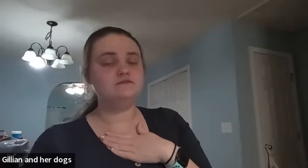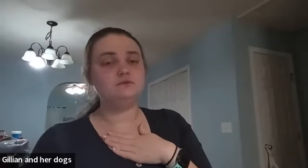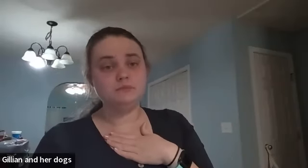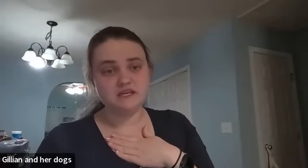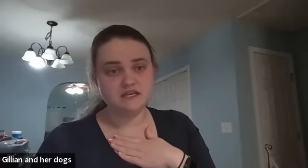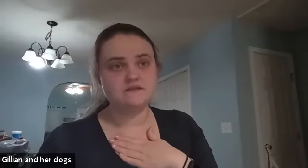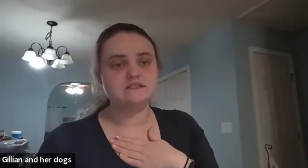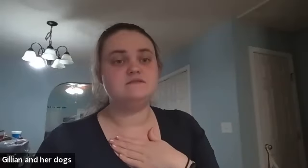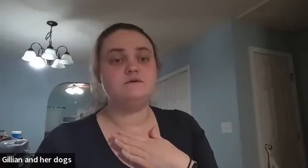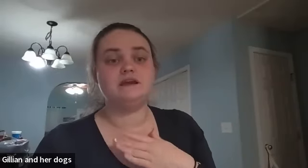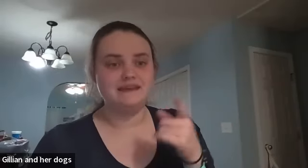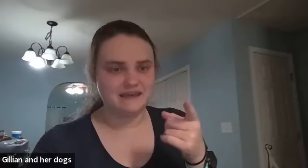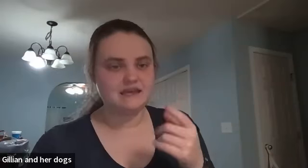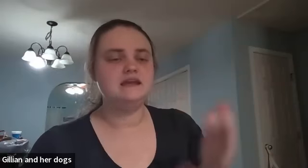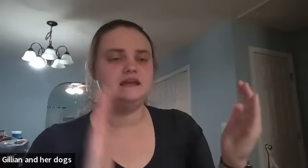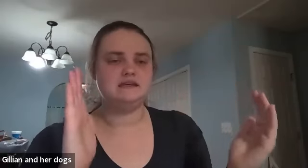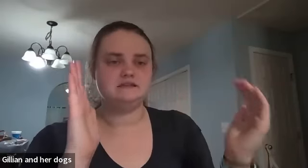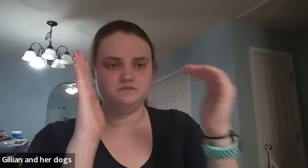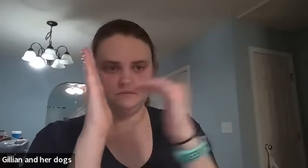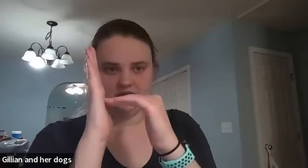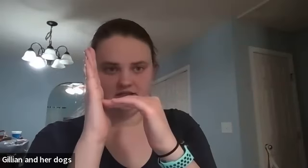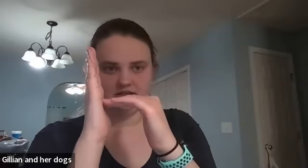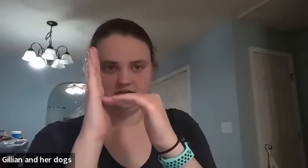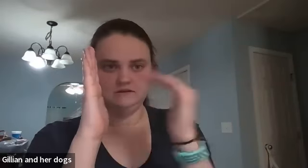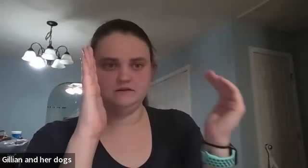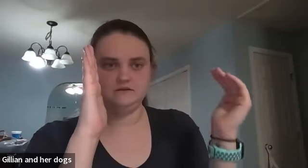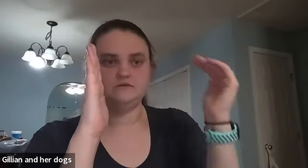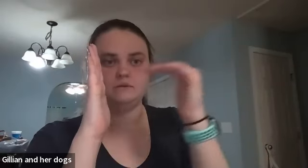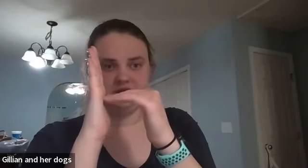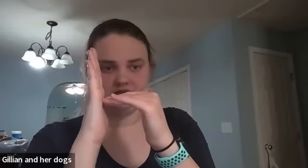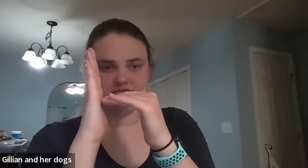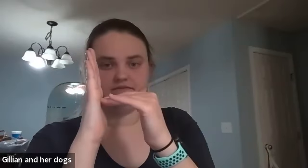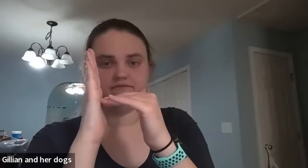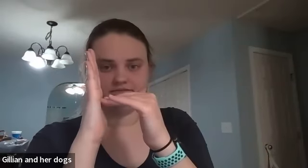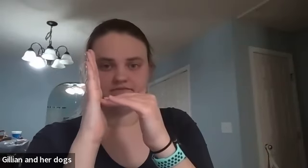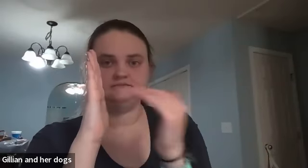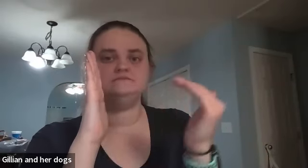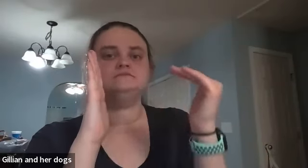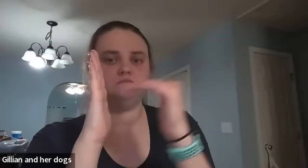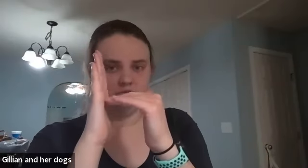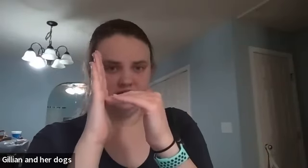for repeat, the sign for again is repeat. Repeat. Repeat.